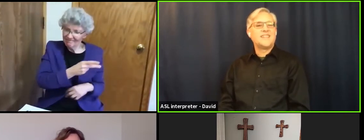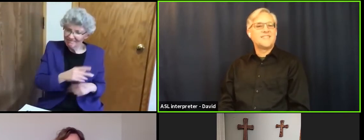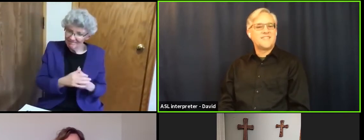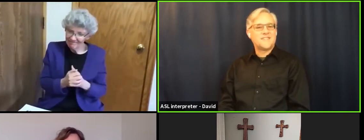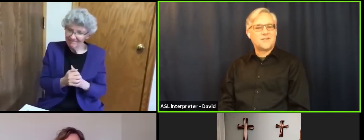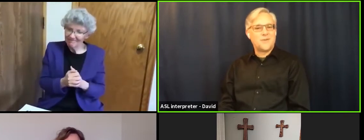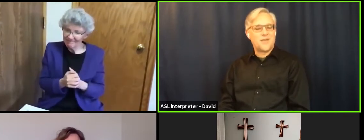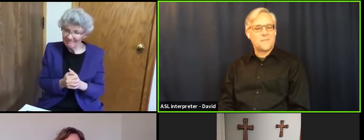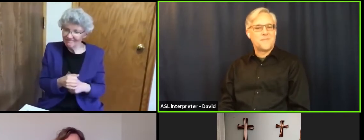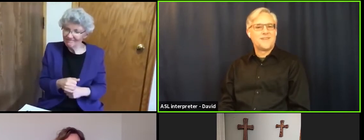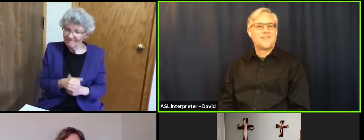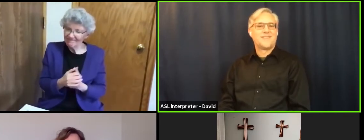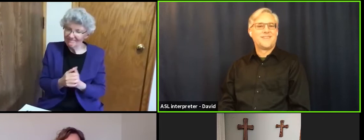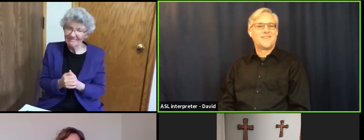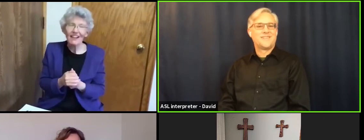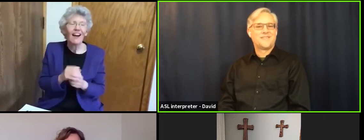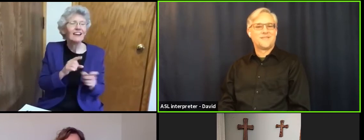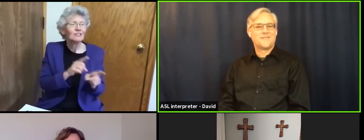And he listened to them.